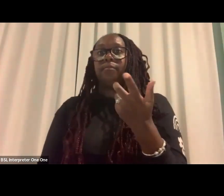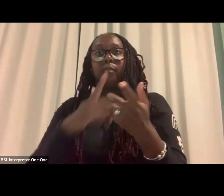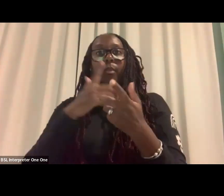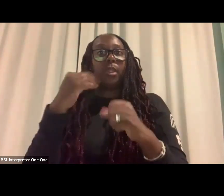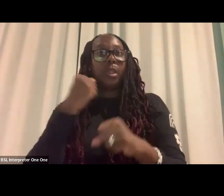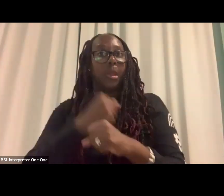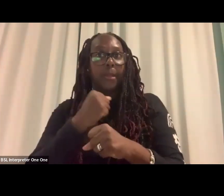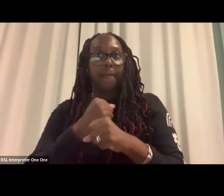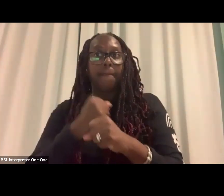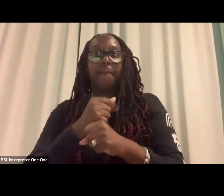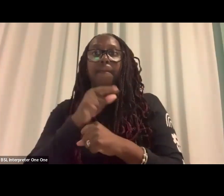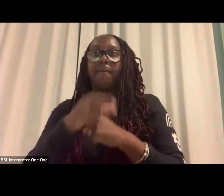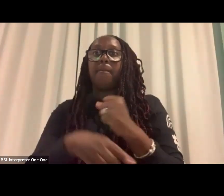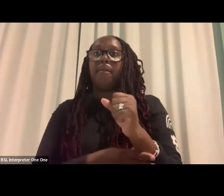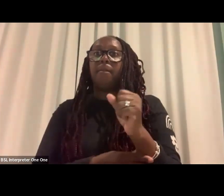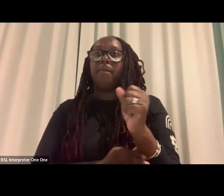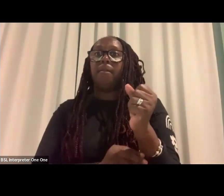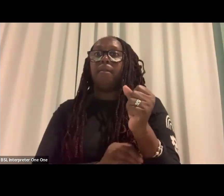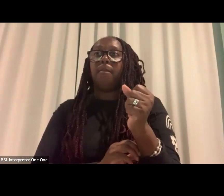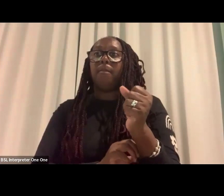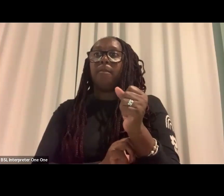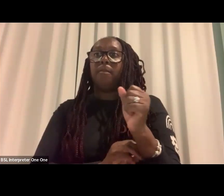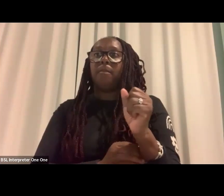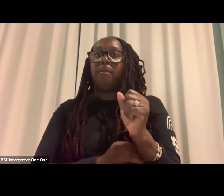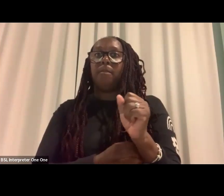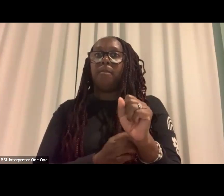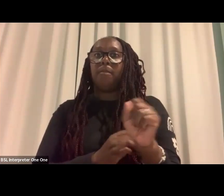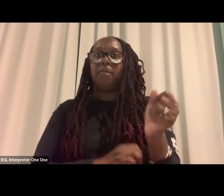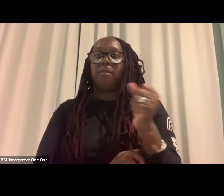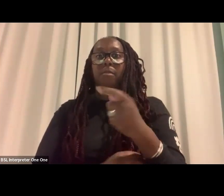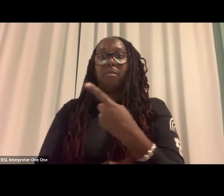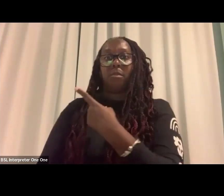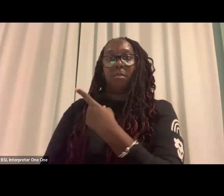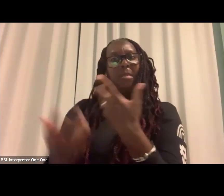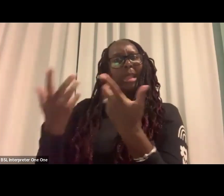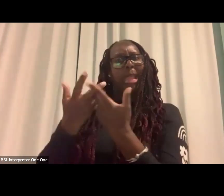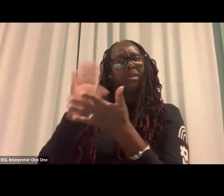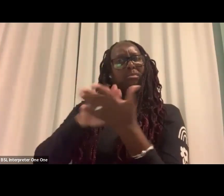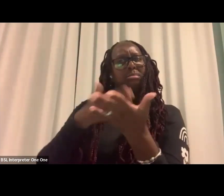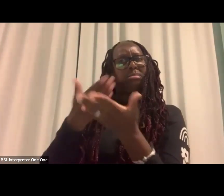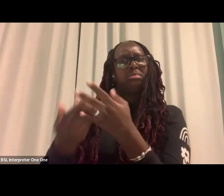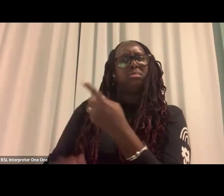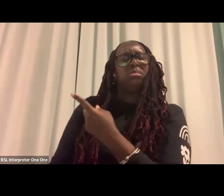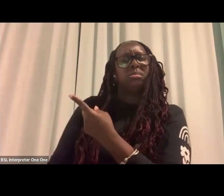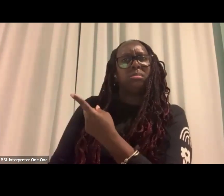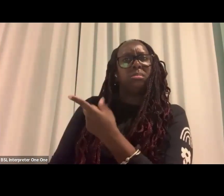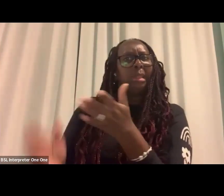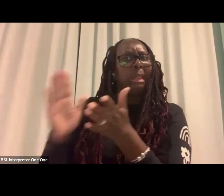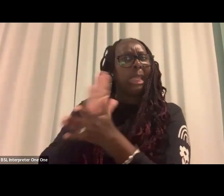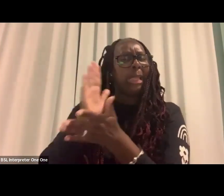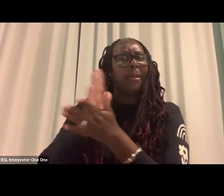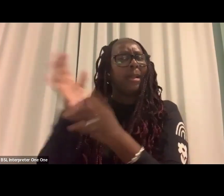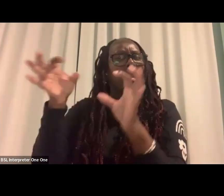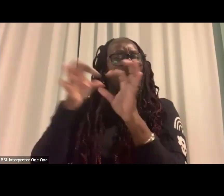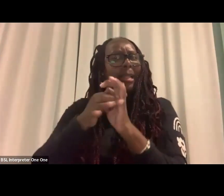government officials have really worked out as to how to translate this philosophy, gross national happiness is